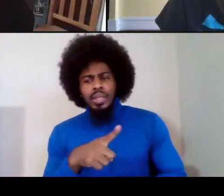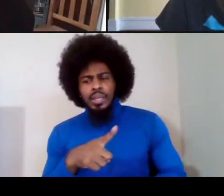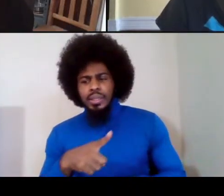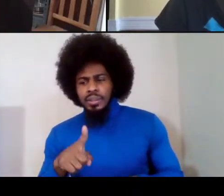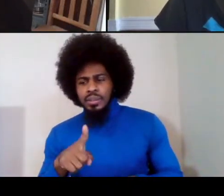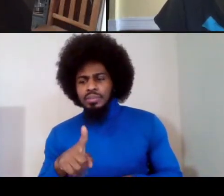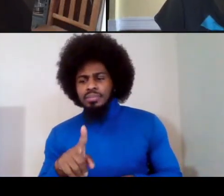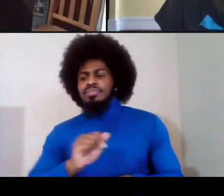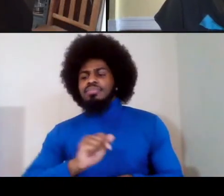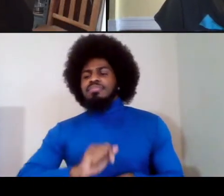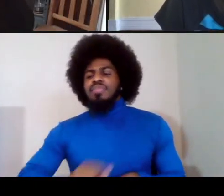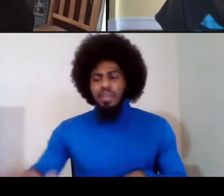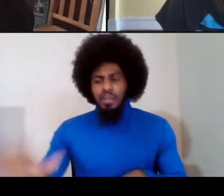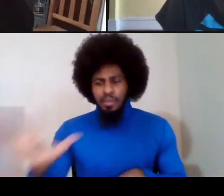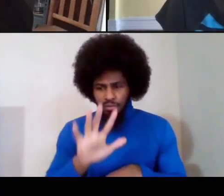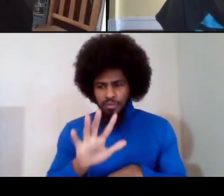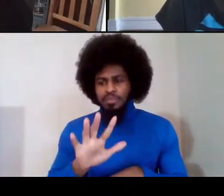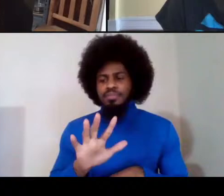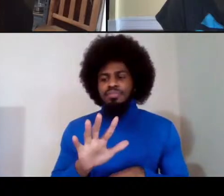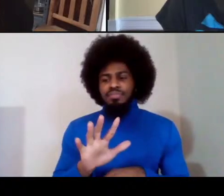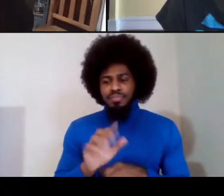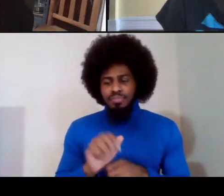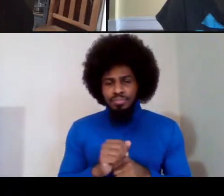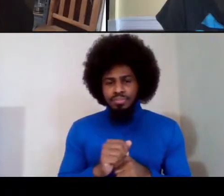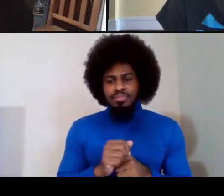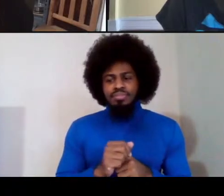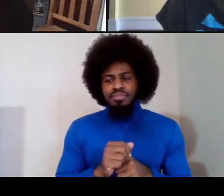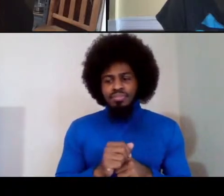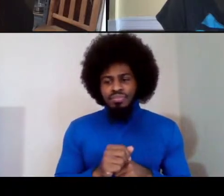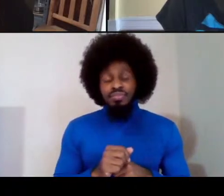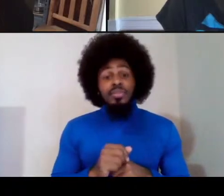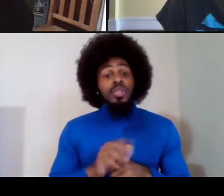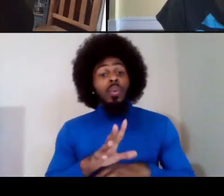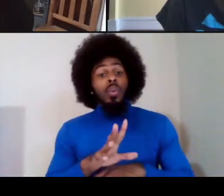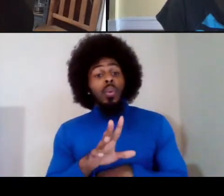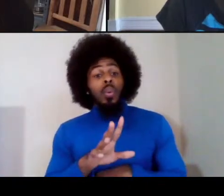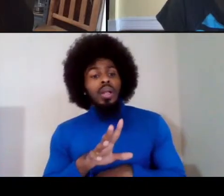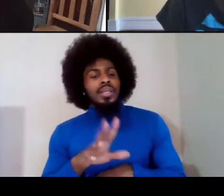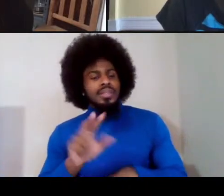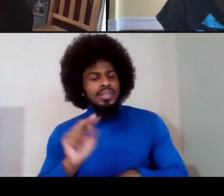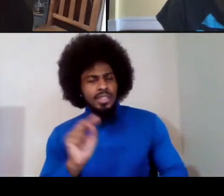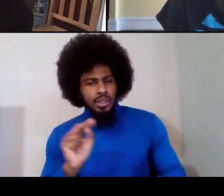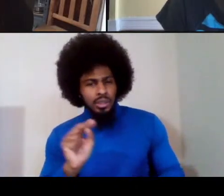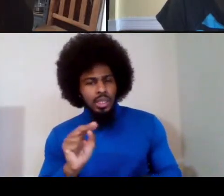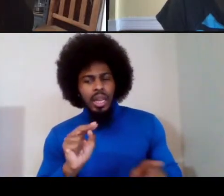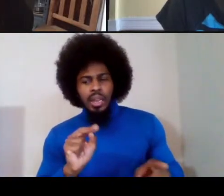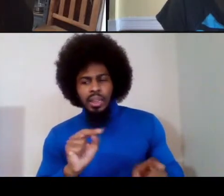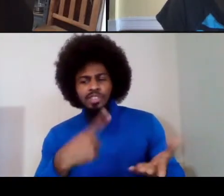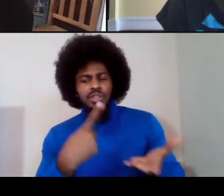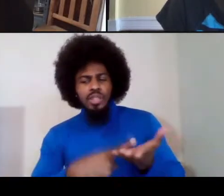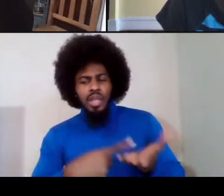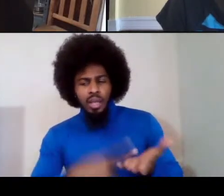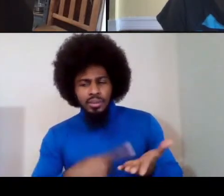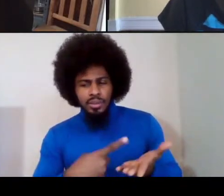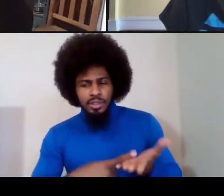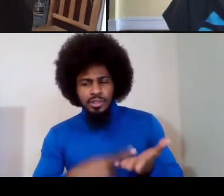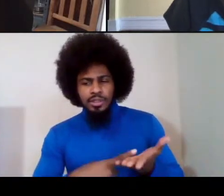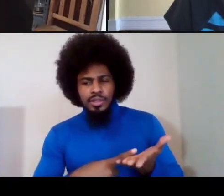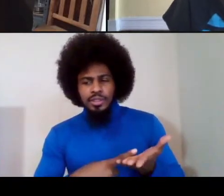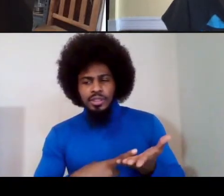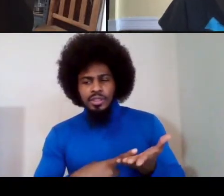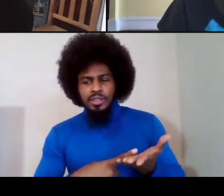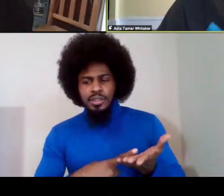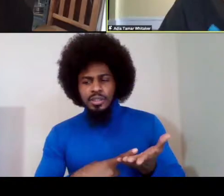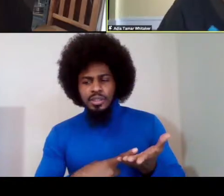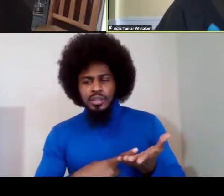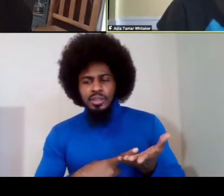talking about that. So let's talk to you, Adia, about culture in your dance, and then we'll come back to Nyjah. And then I forgot about the